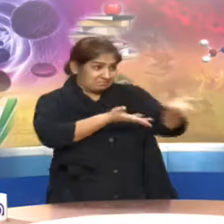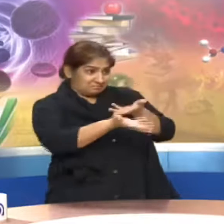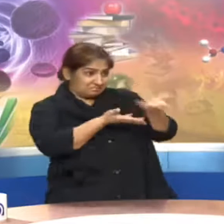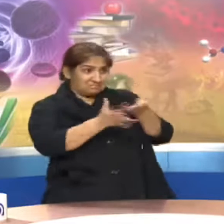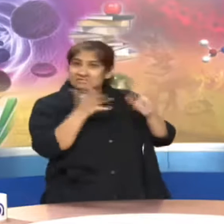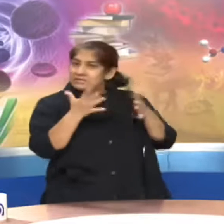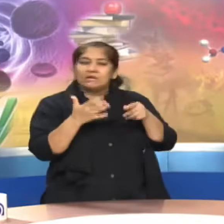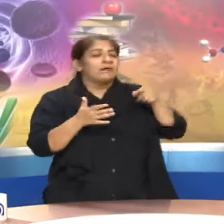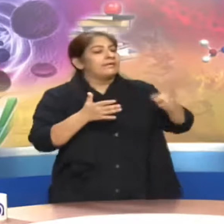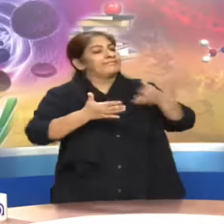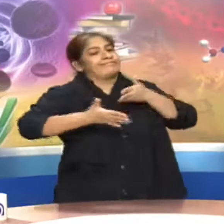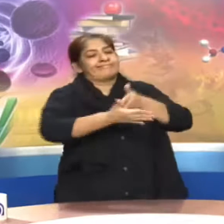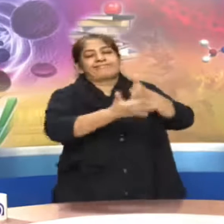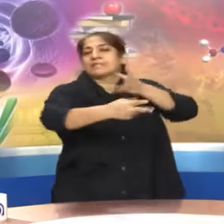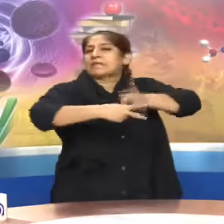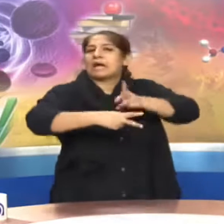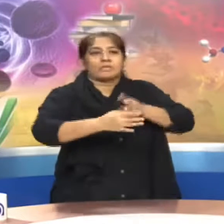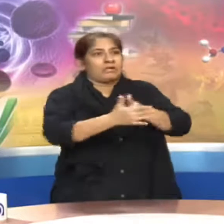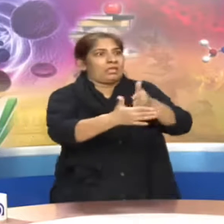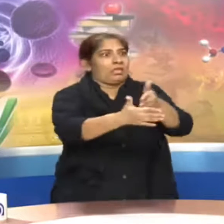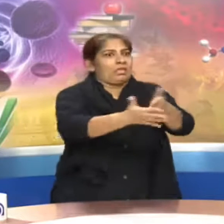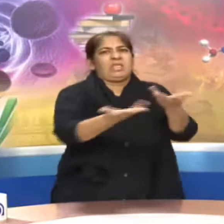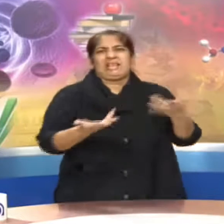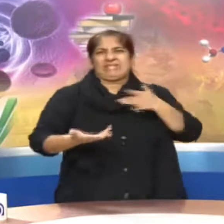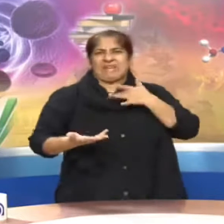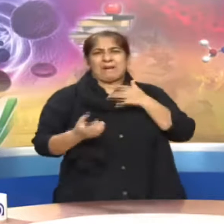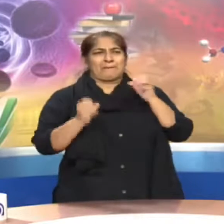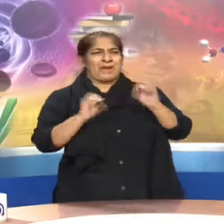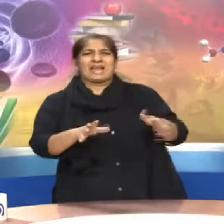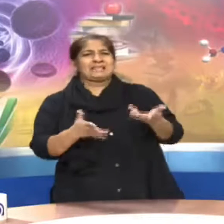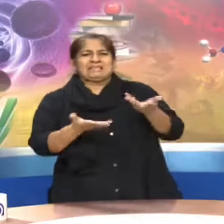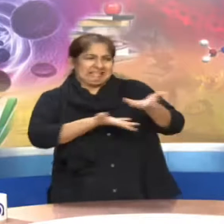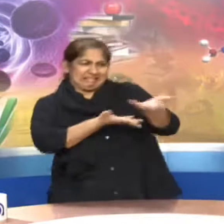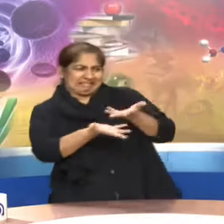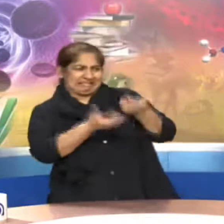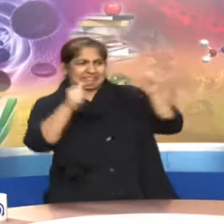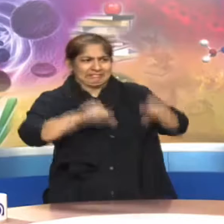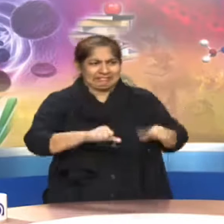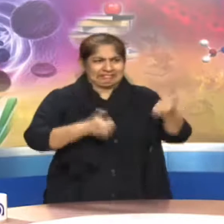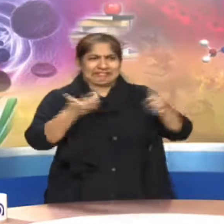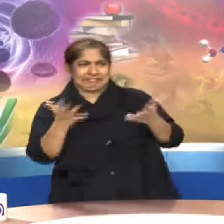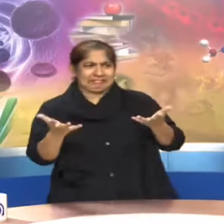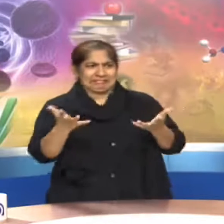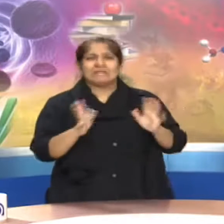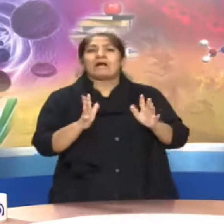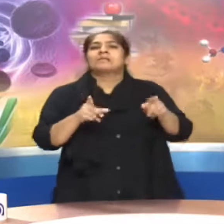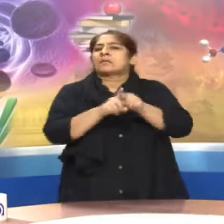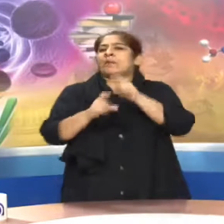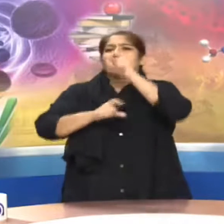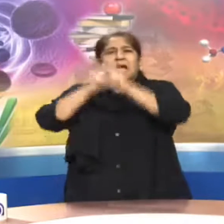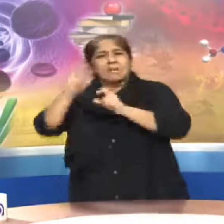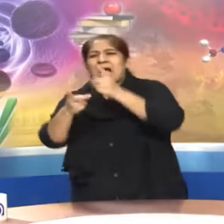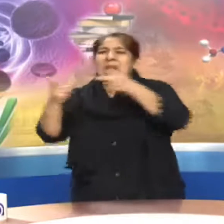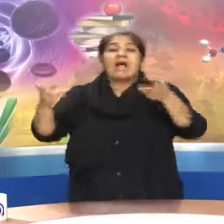any problem. In case there is no discussion, then there will be barriers or some